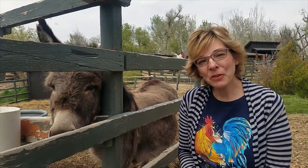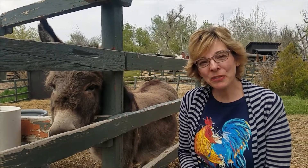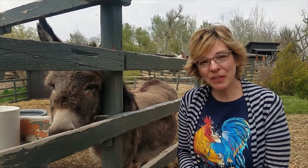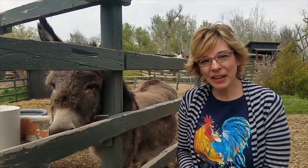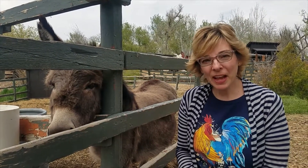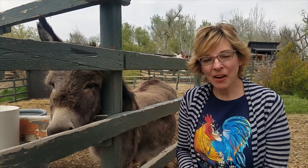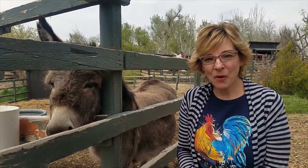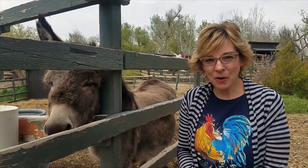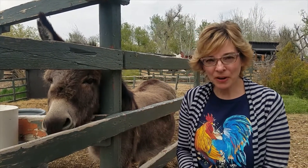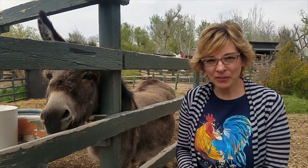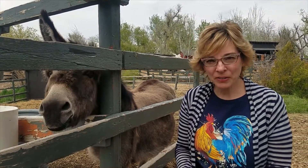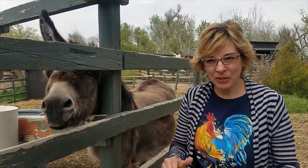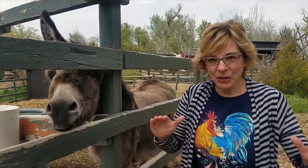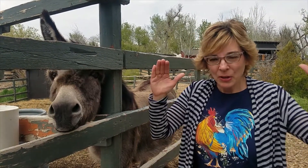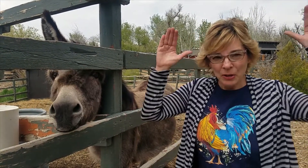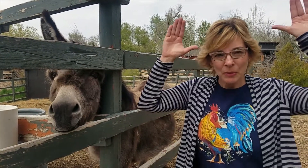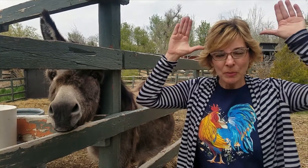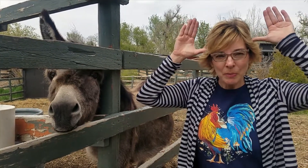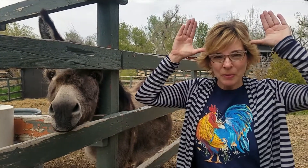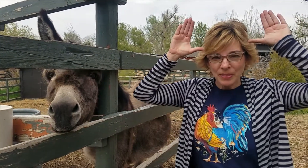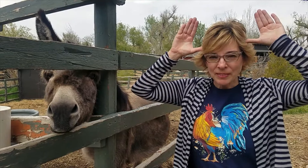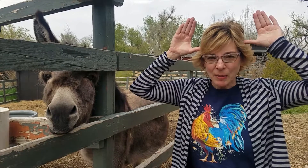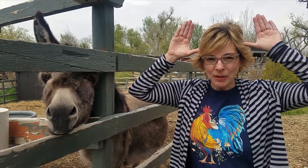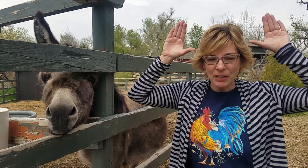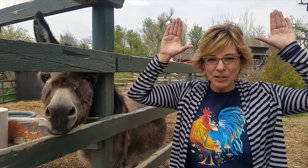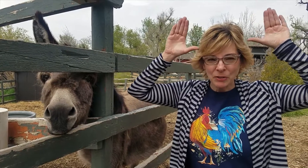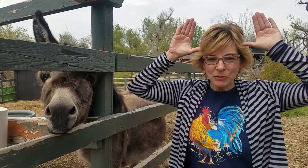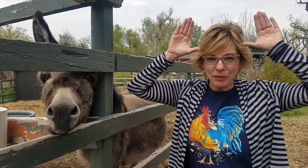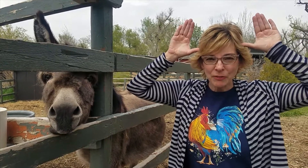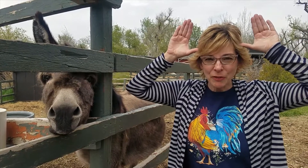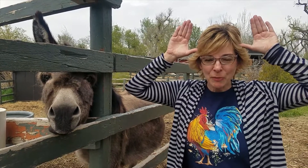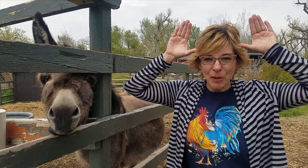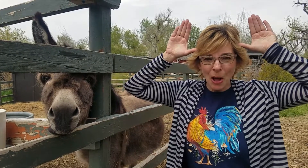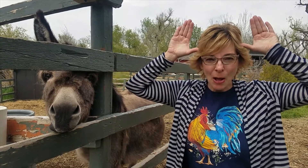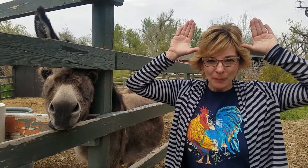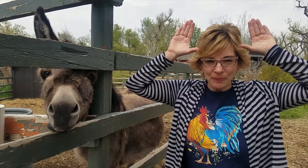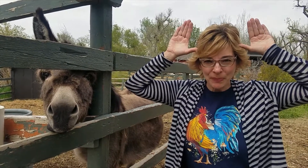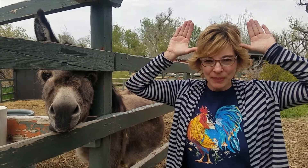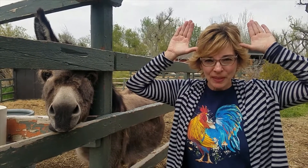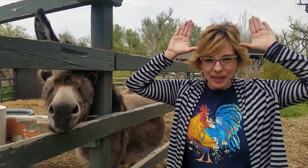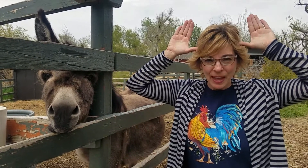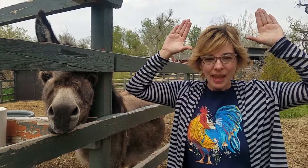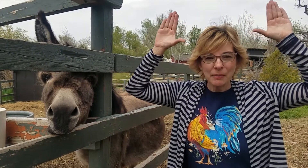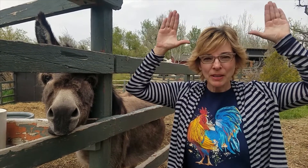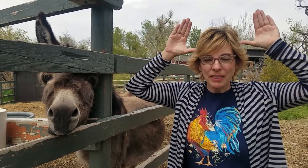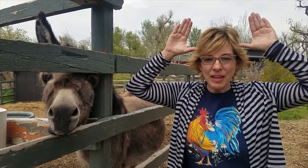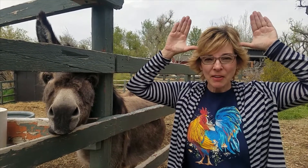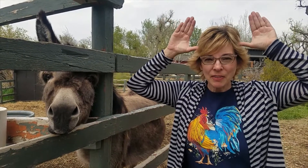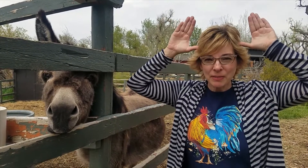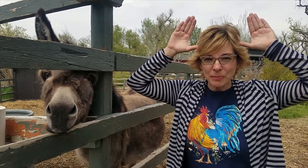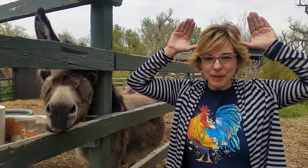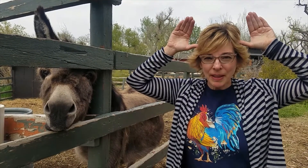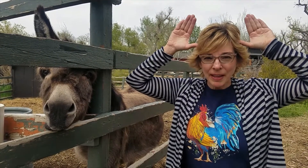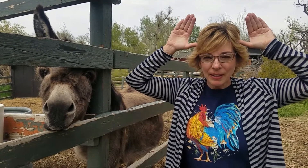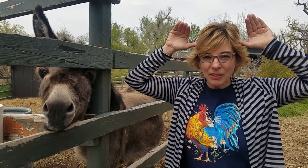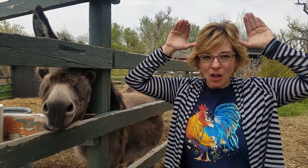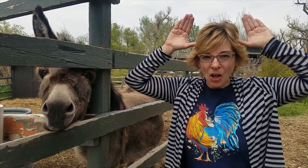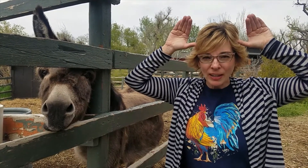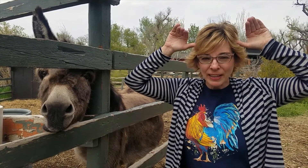like horse, but this time we're going to use our full palm. And we think of his big, long